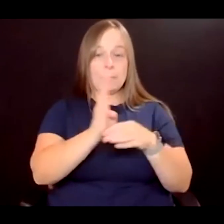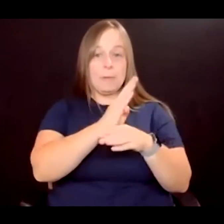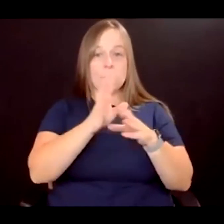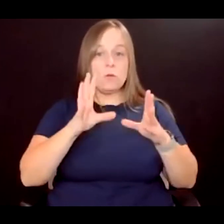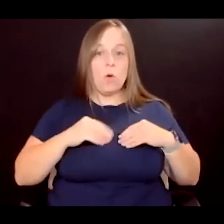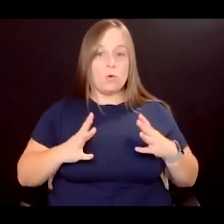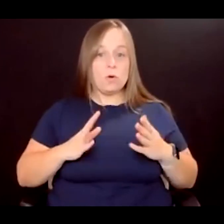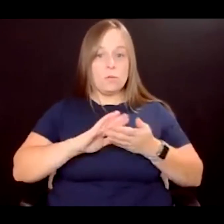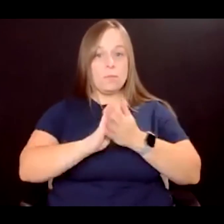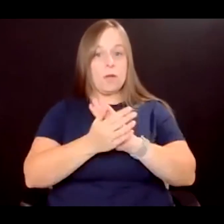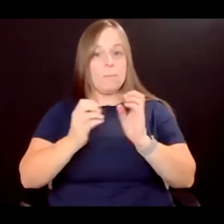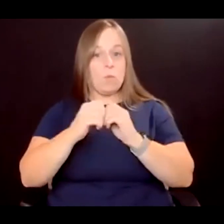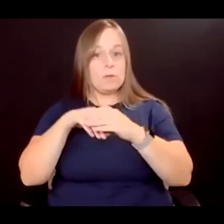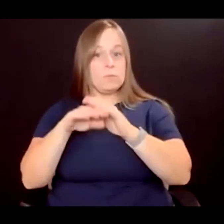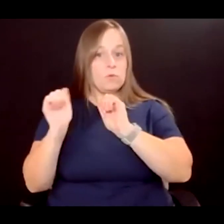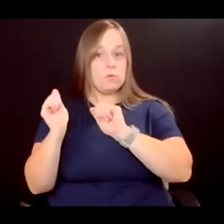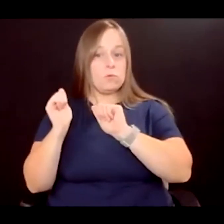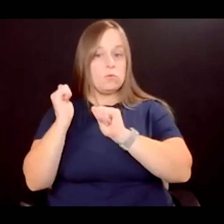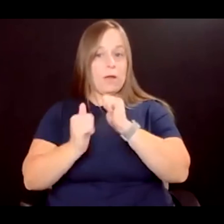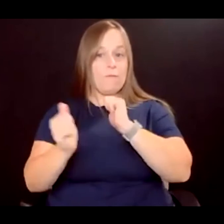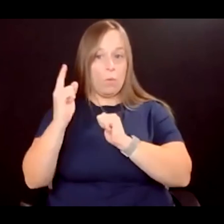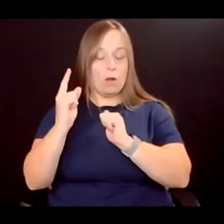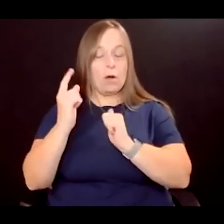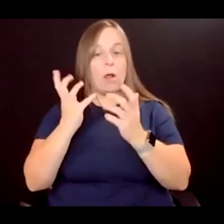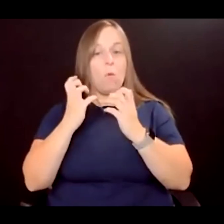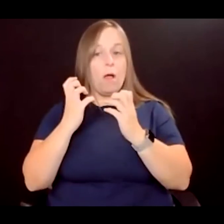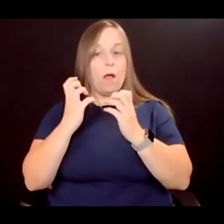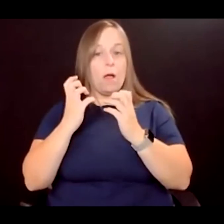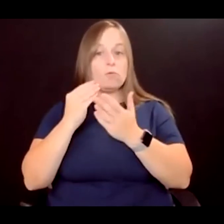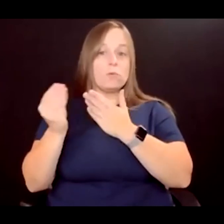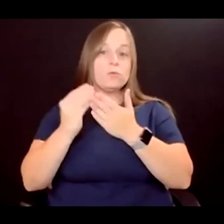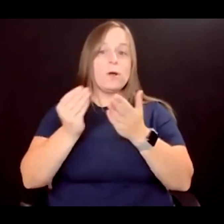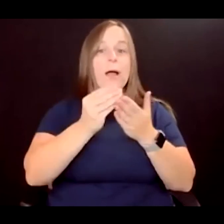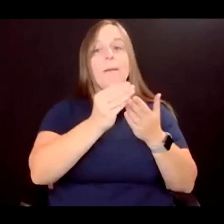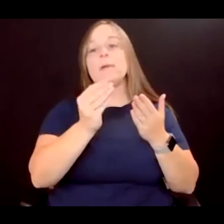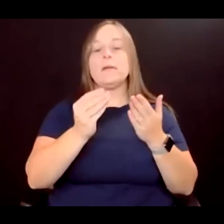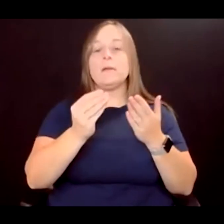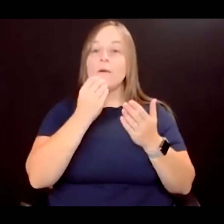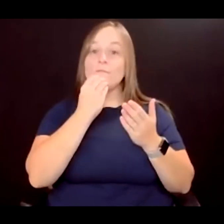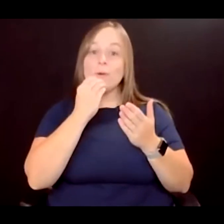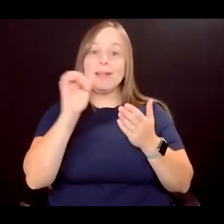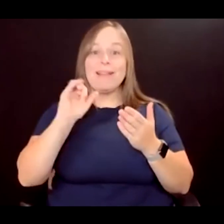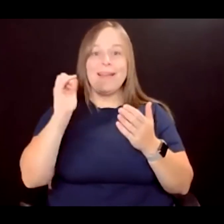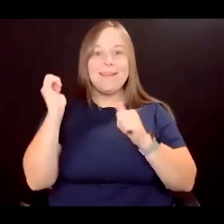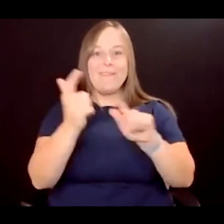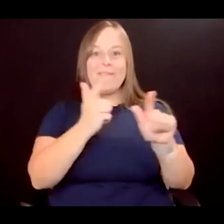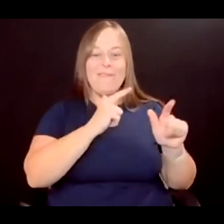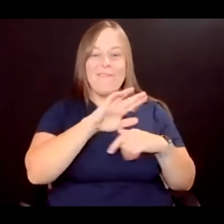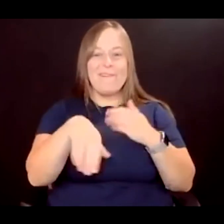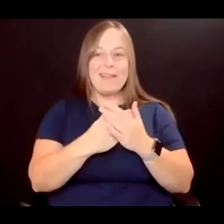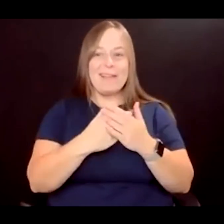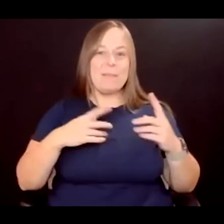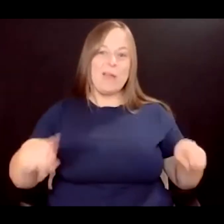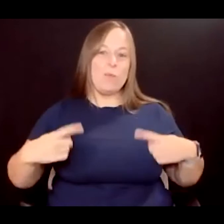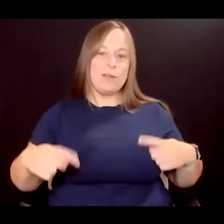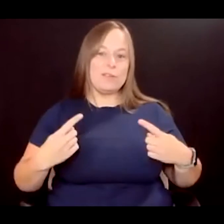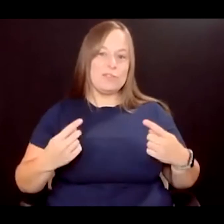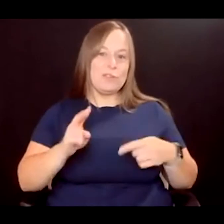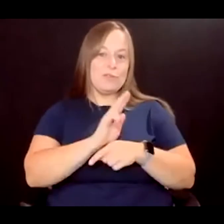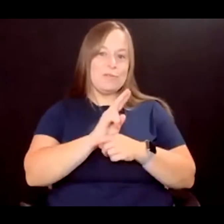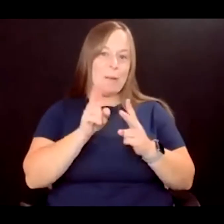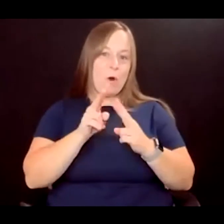take you as an enemy. It's very junior varsity approach, and it's unfair to the community of Albany and the capital